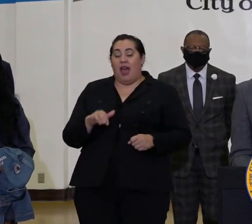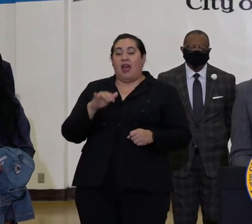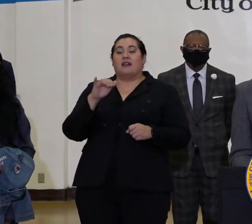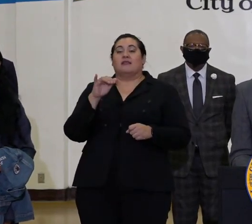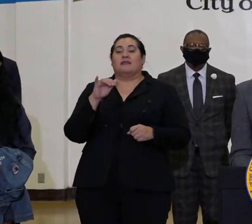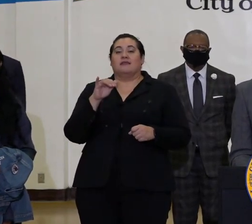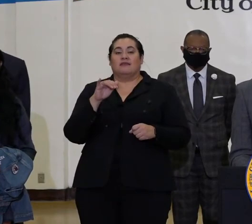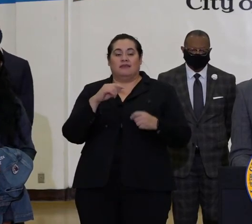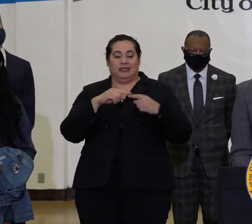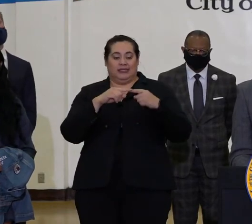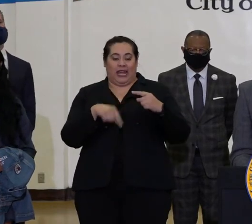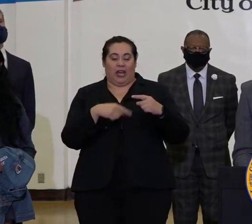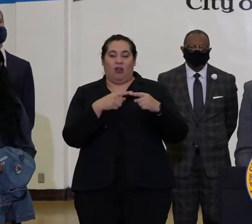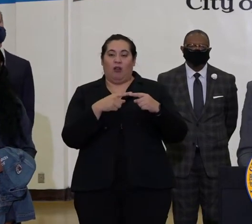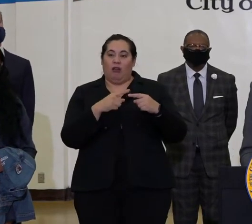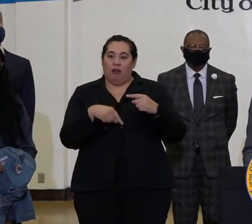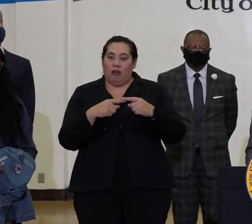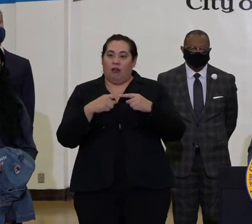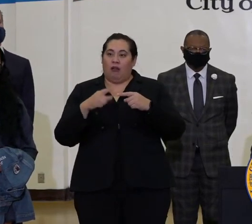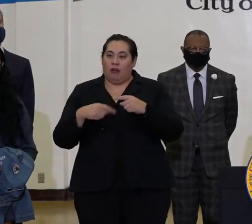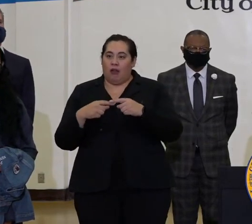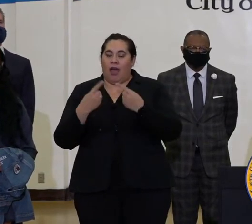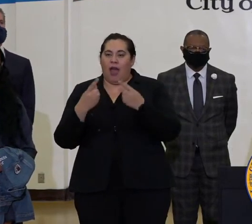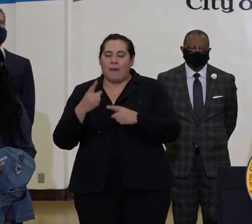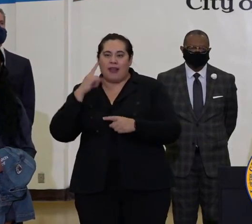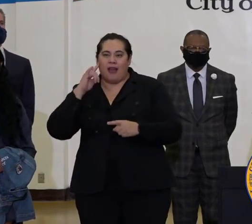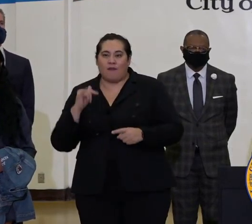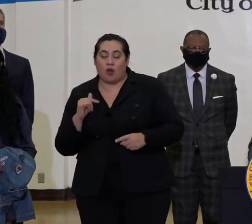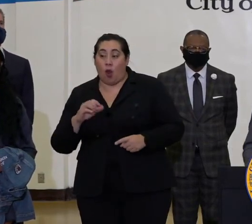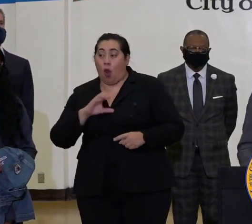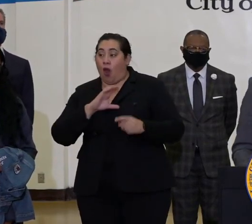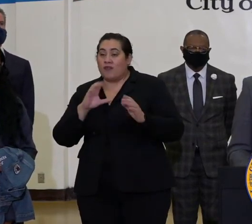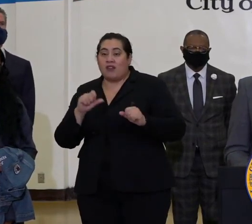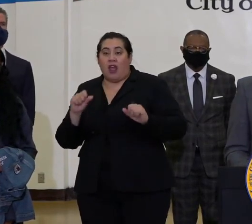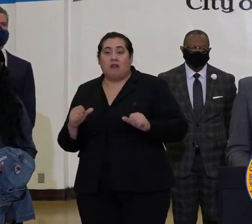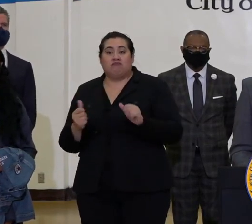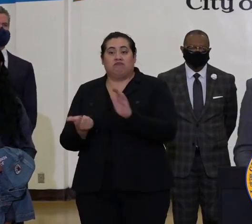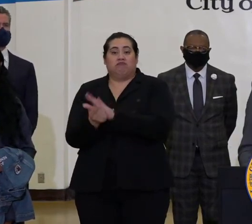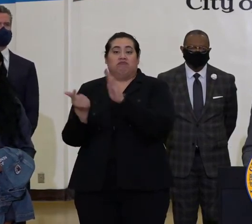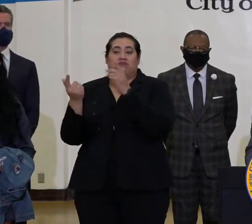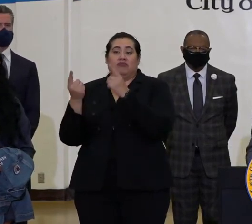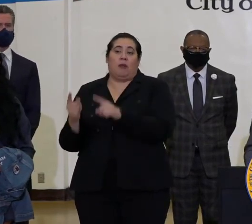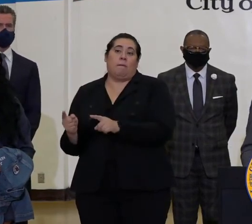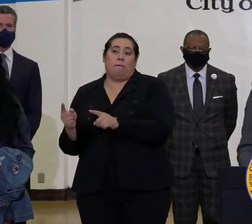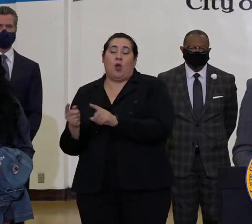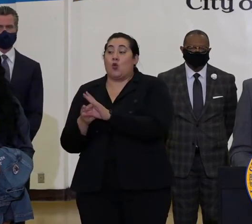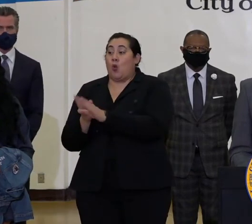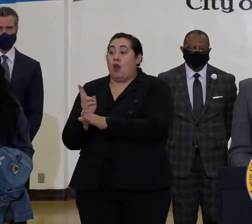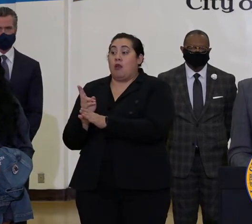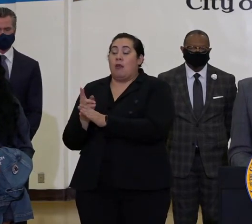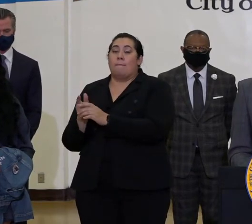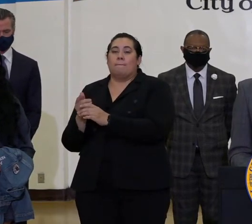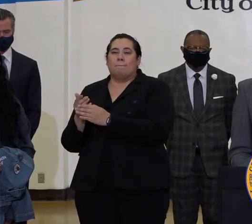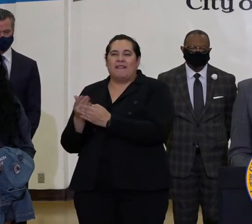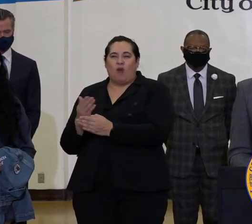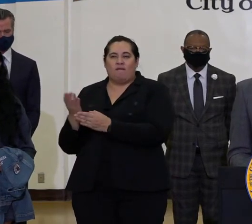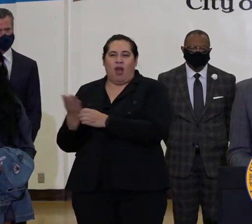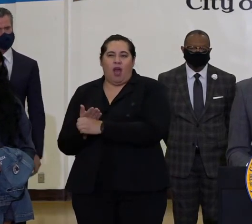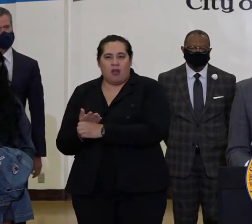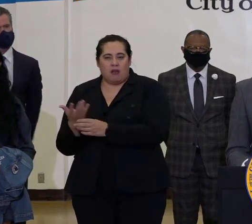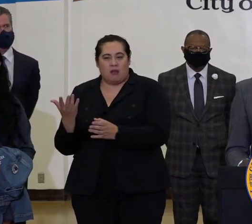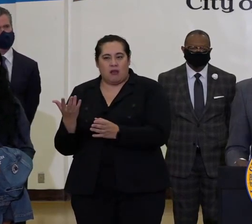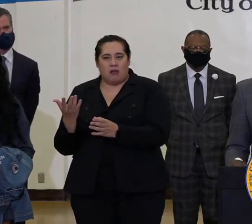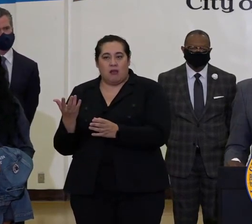and repeat cycle that is happening in California, where an officer can commit a crime and quit before being fired or even be